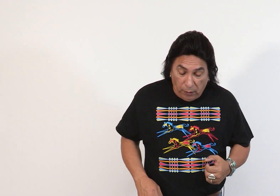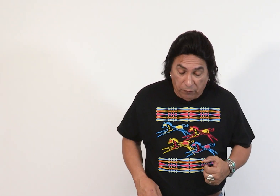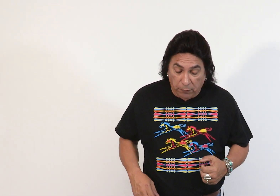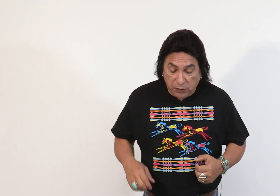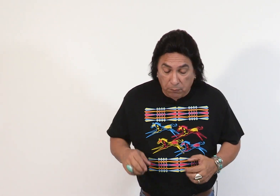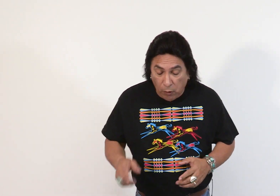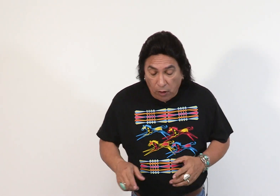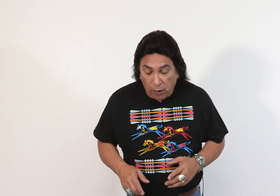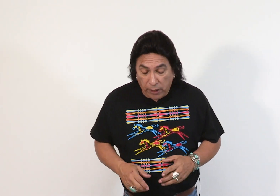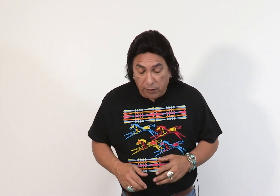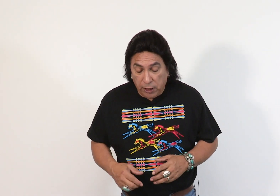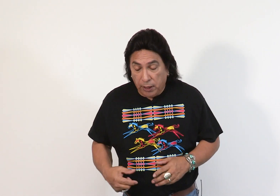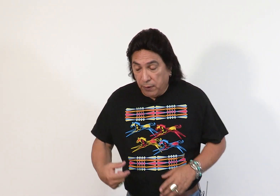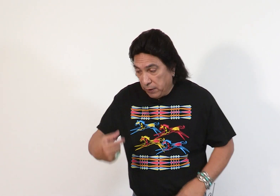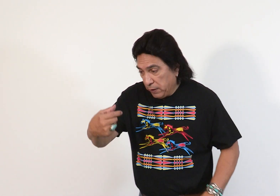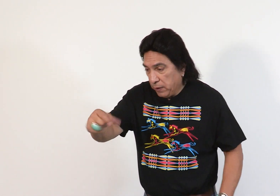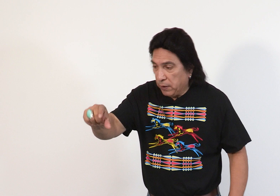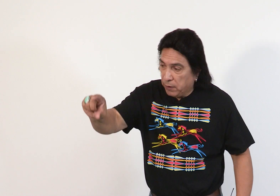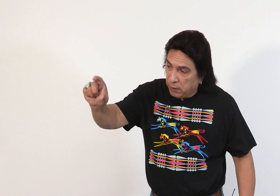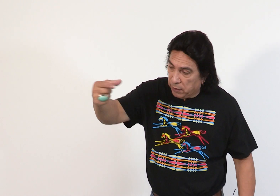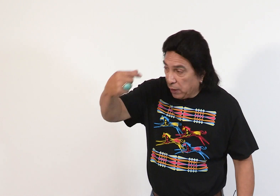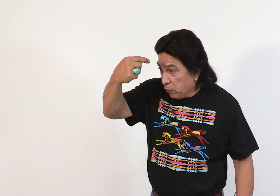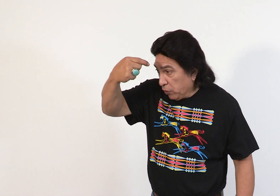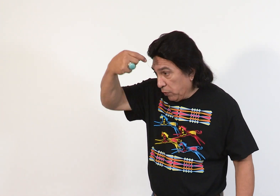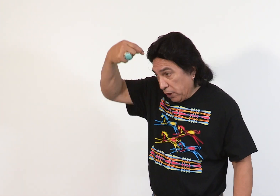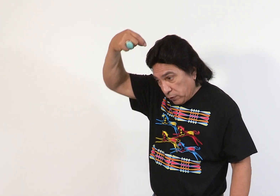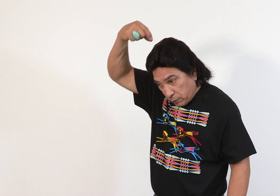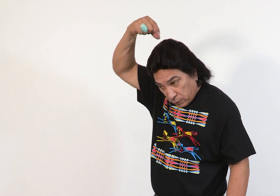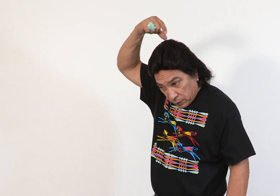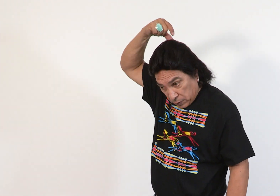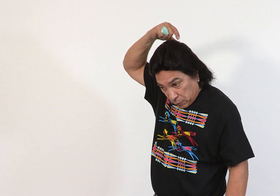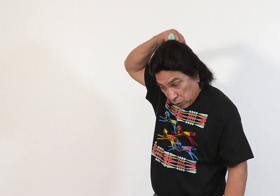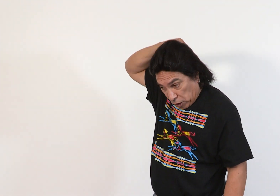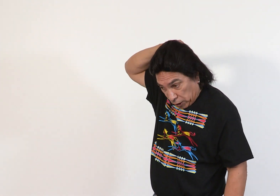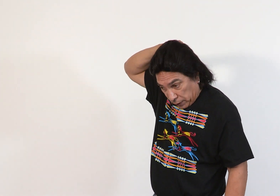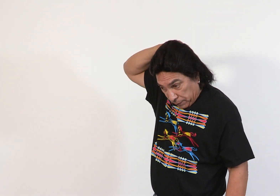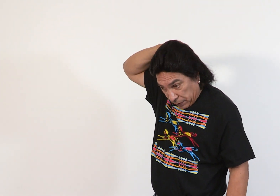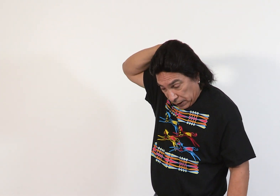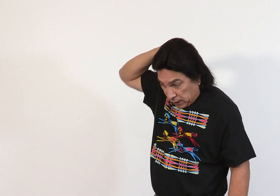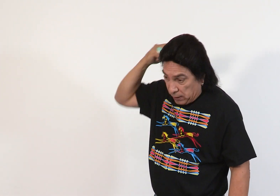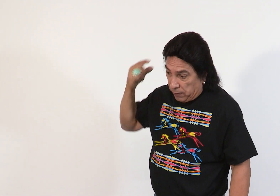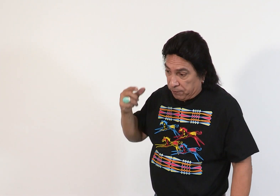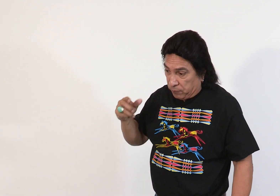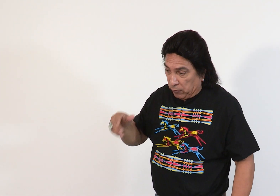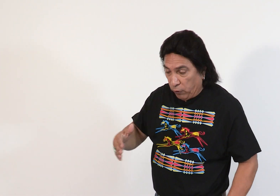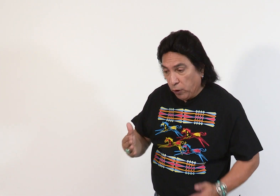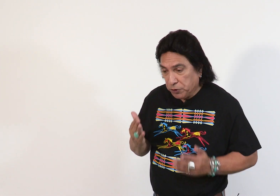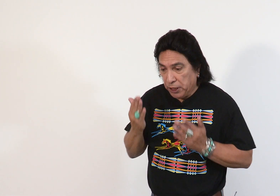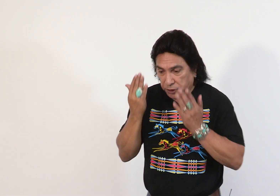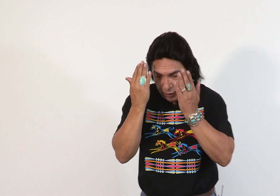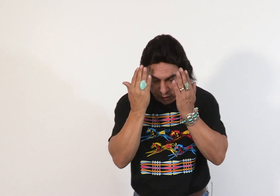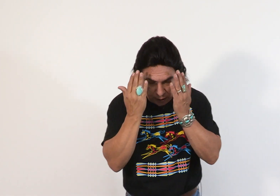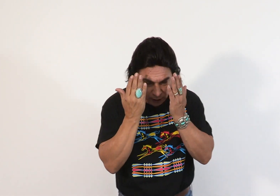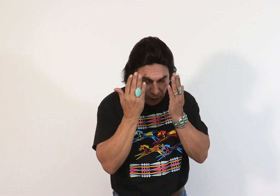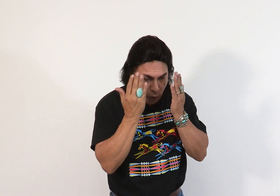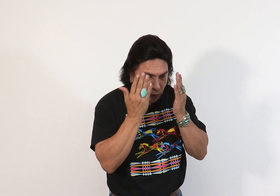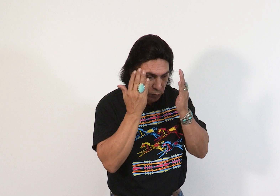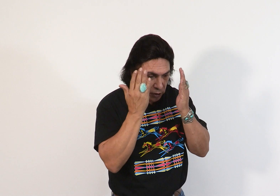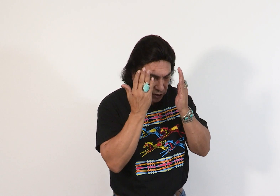If it was a mohawk haircut, they would do this, mohawk. For Osages, they wore one